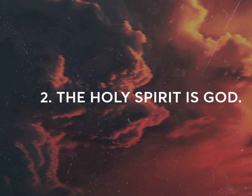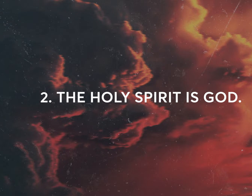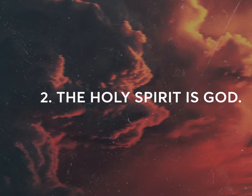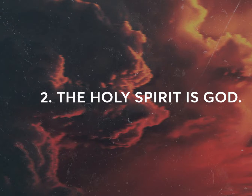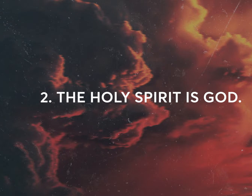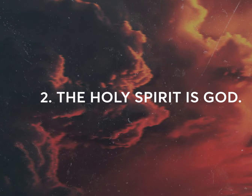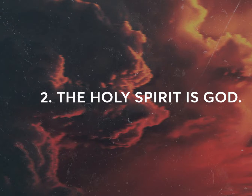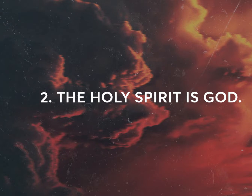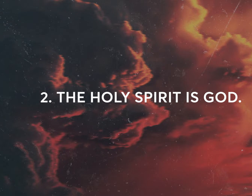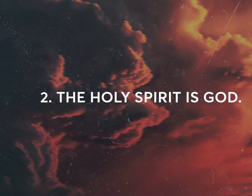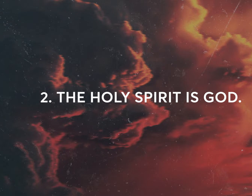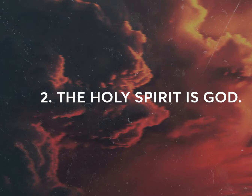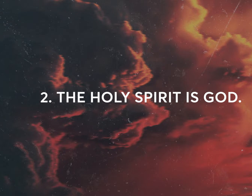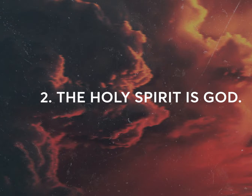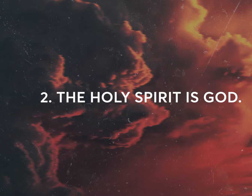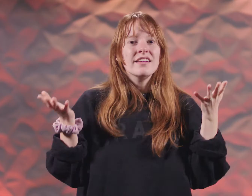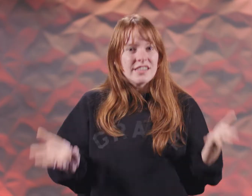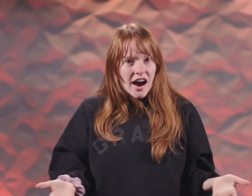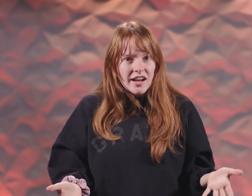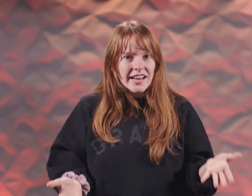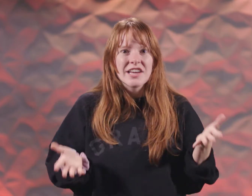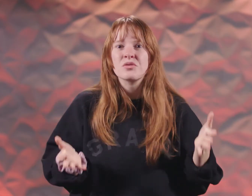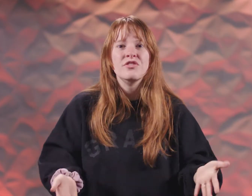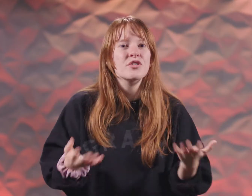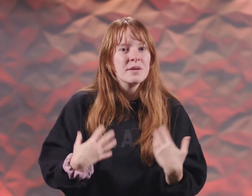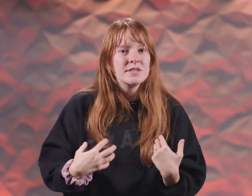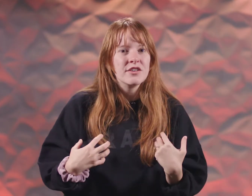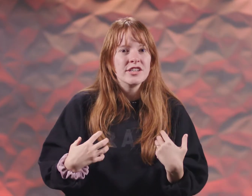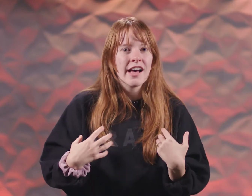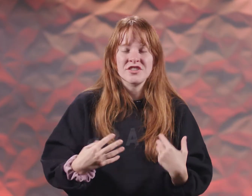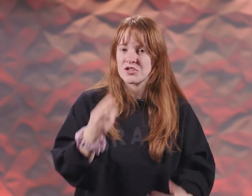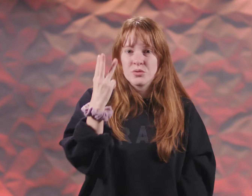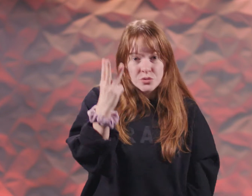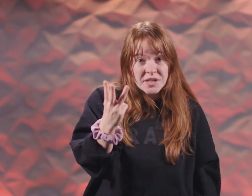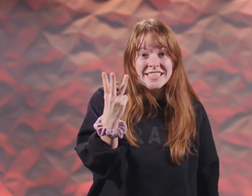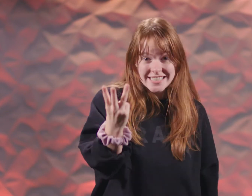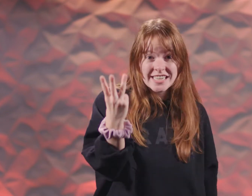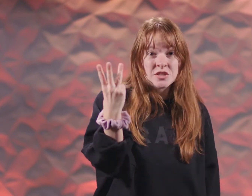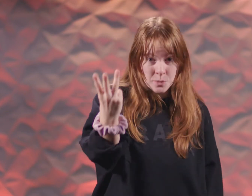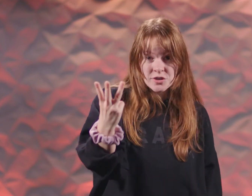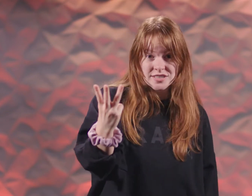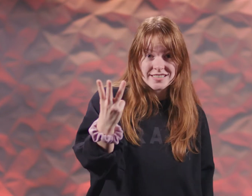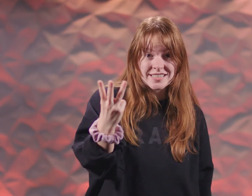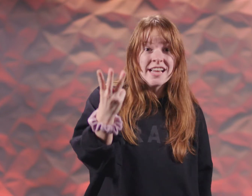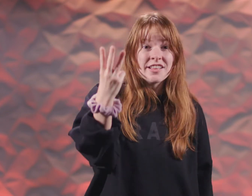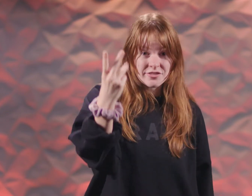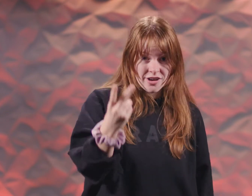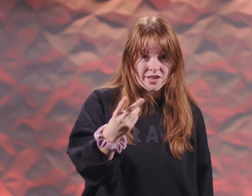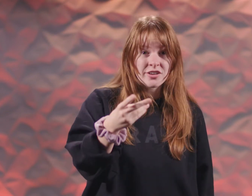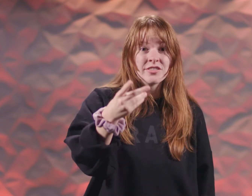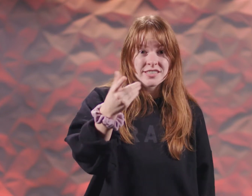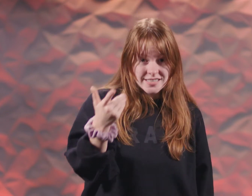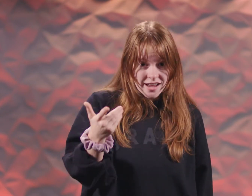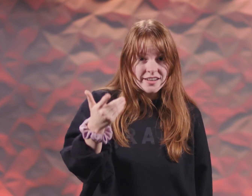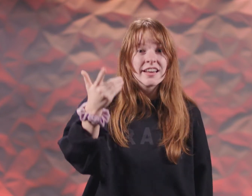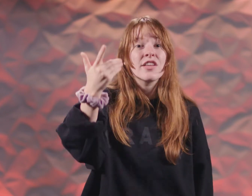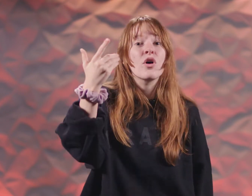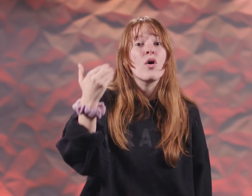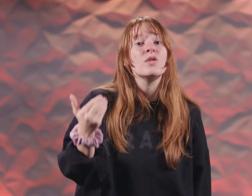Everyone say God. God has revealed Himself to us through three distinct persons, the Father, the Son, and the Holy